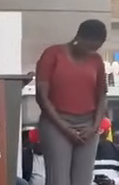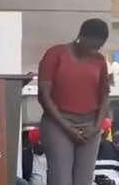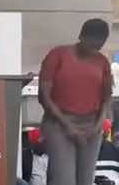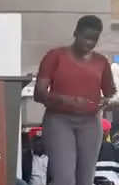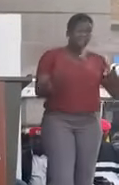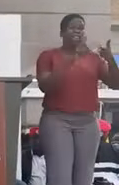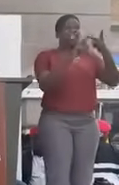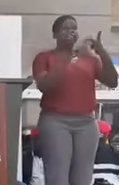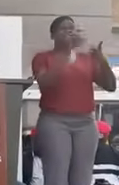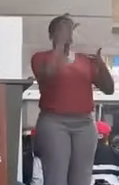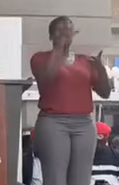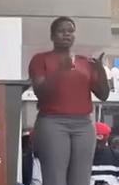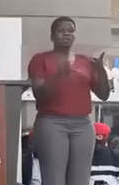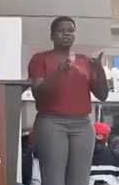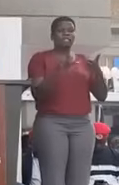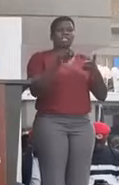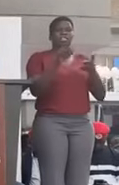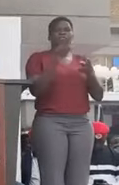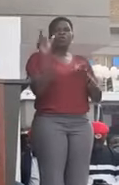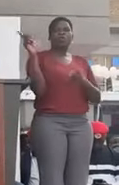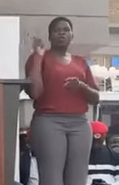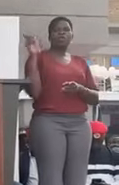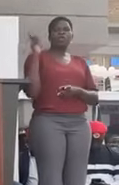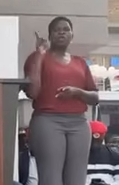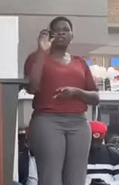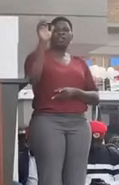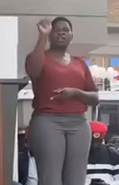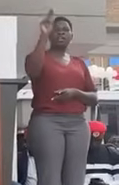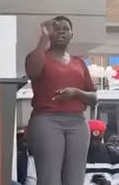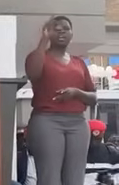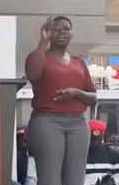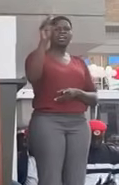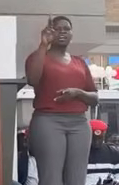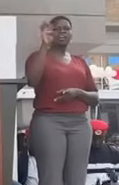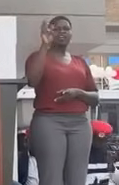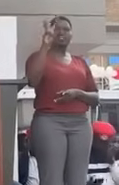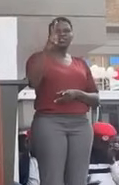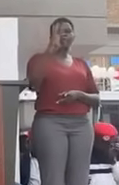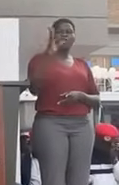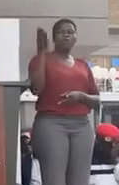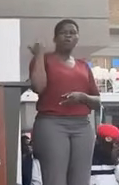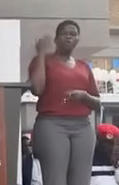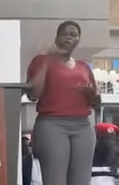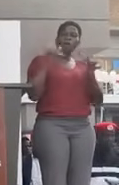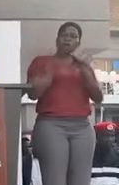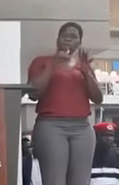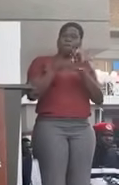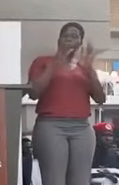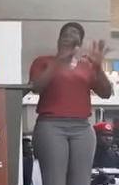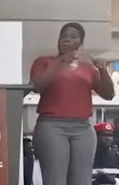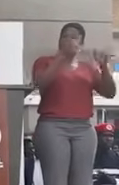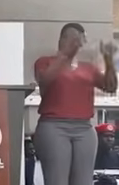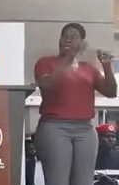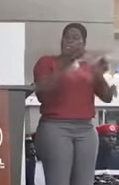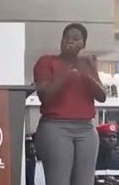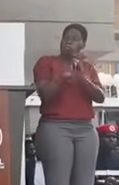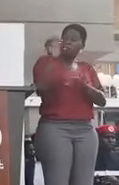The second person is Comrade Andrew Kaluya, former member of parliament. He was in the